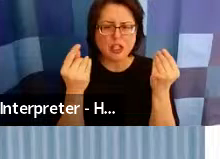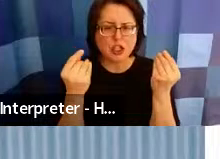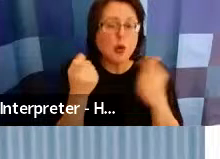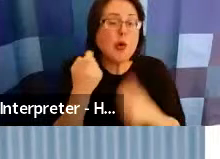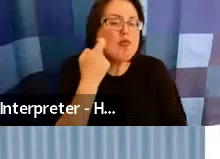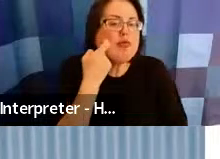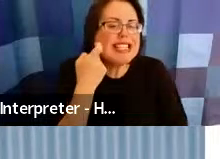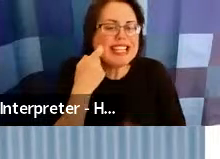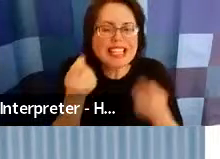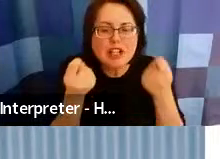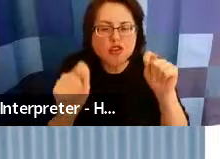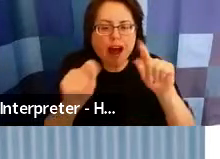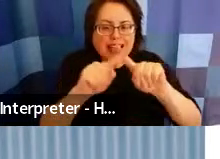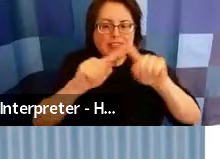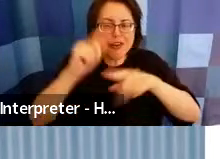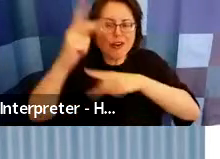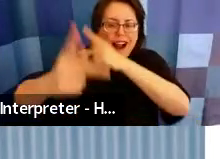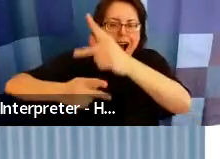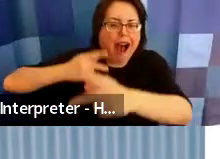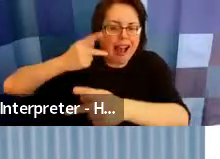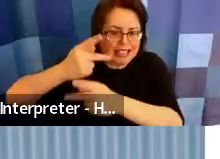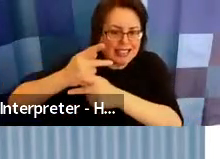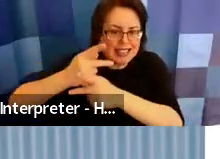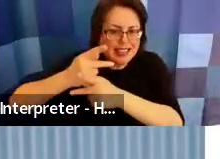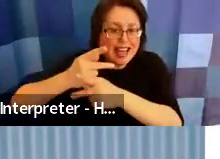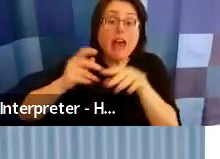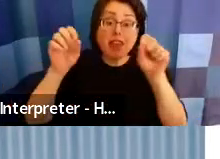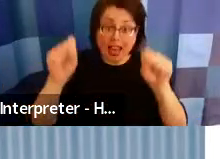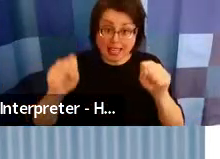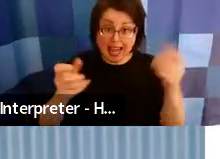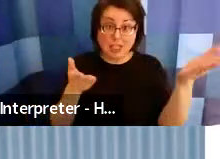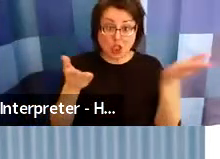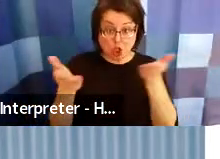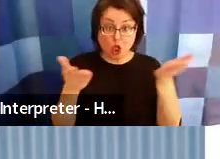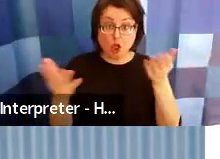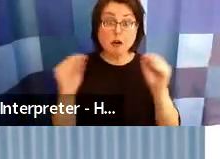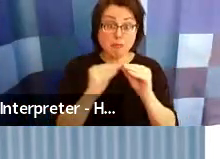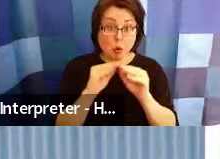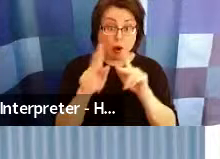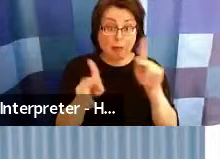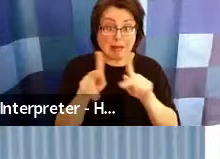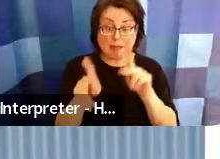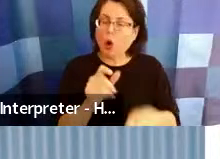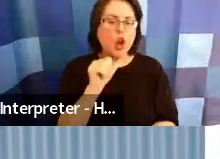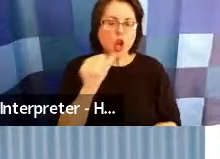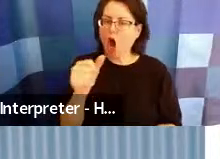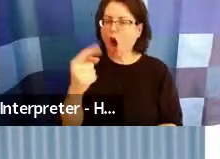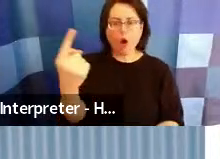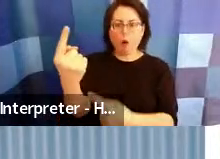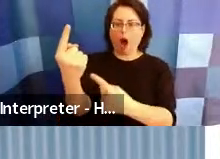out vehicle types that can serve more people. And no one vehicle can serve